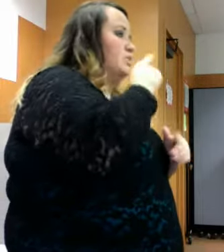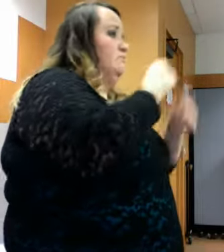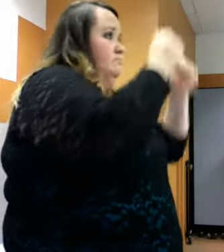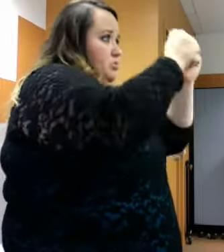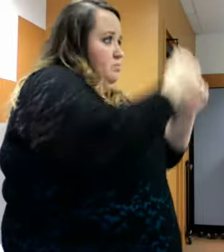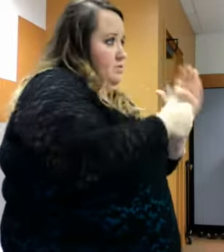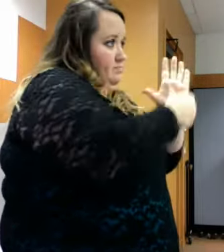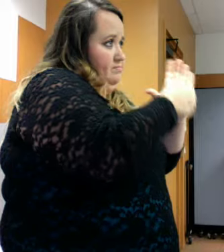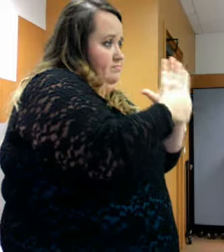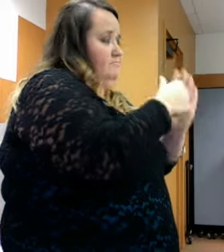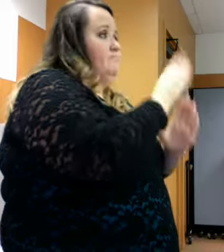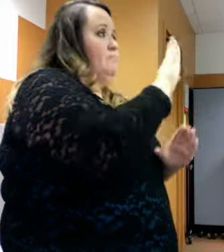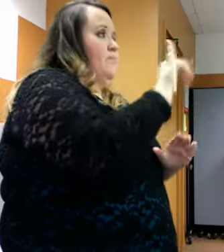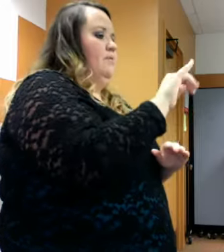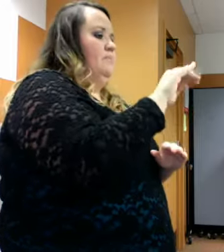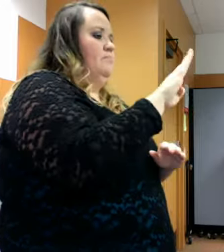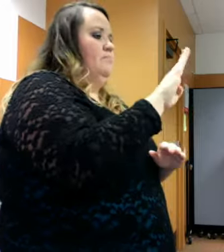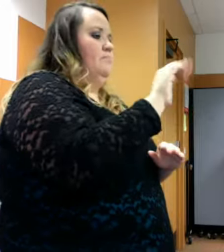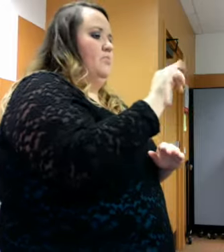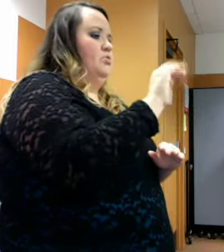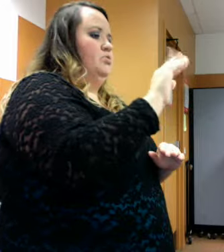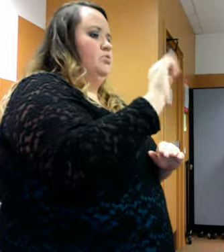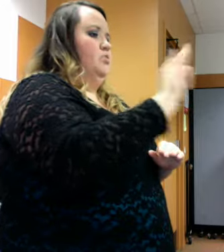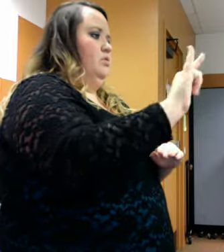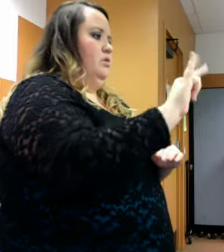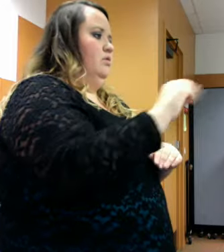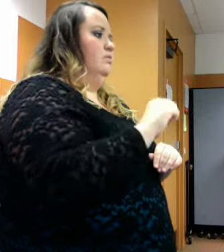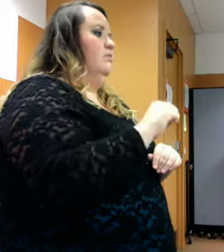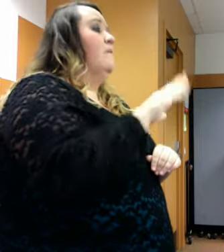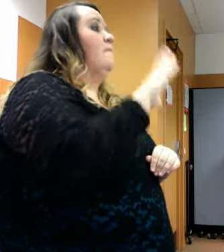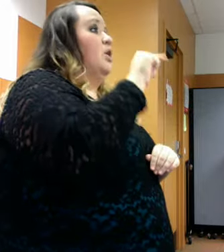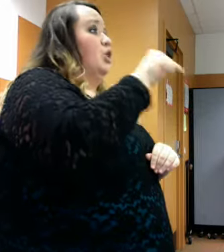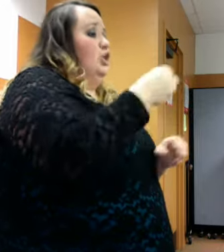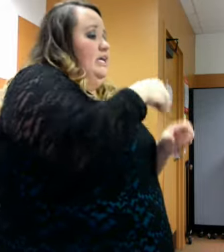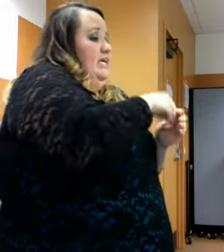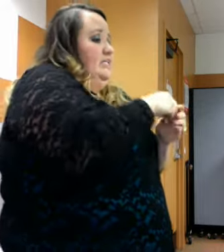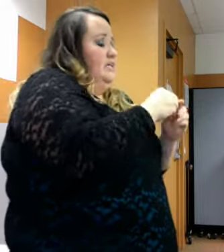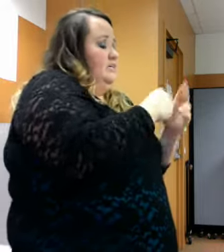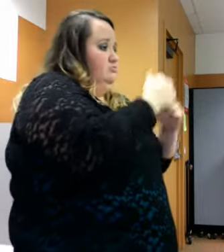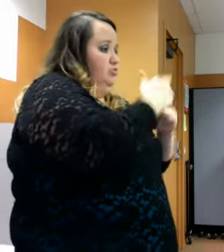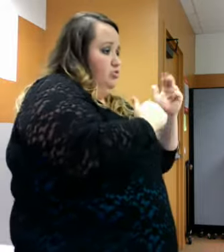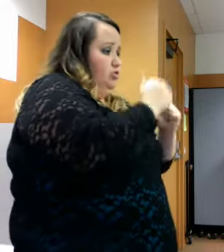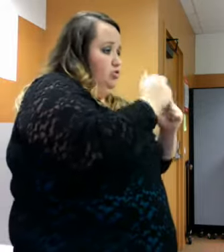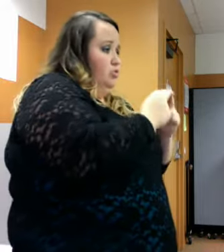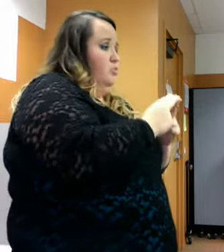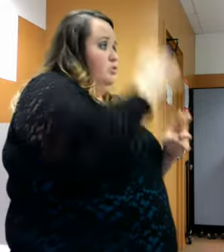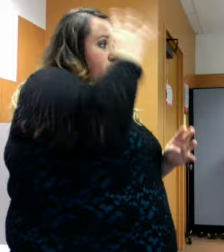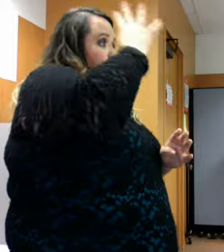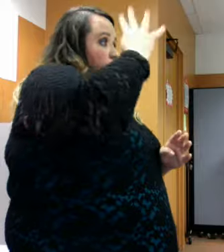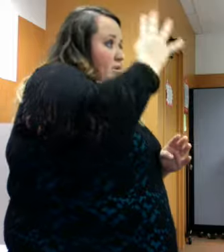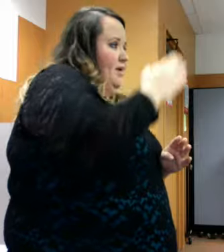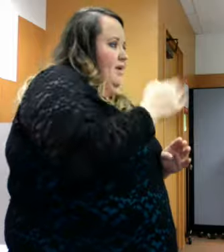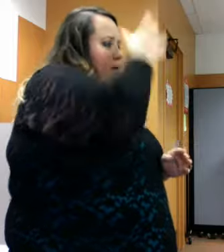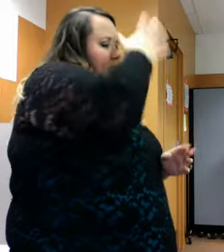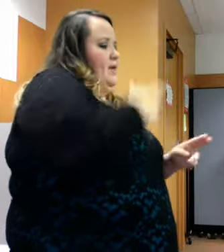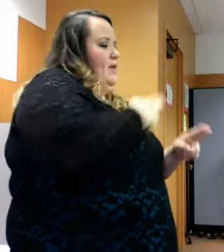her inside structure was created by a Frenchman named Eiffel, and perhaps you know him from the Eiffel Tower. So how were they